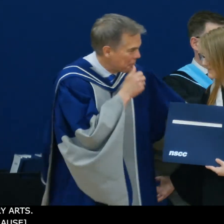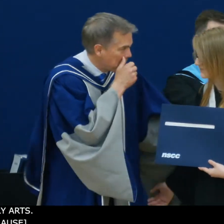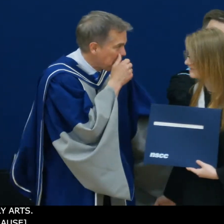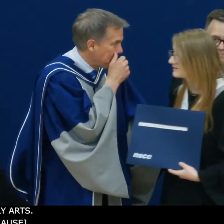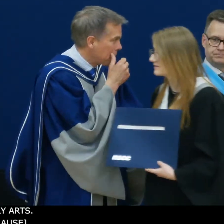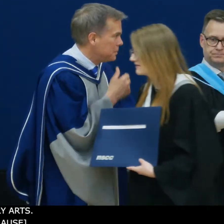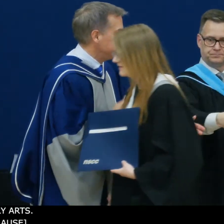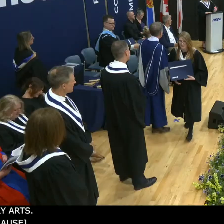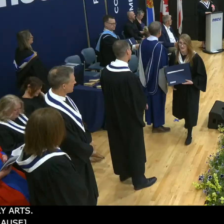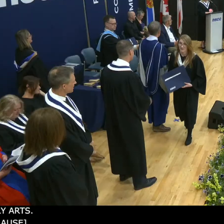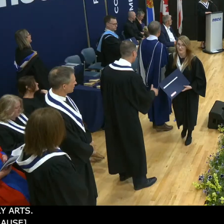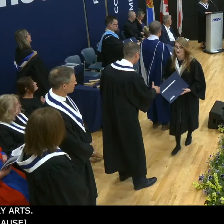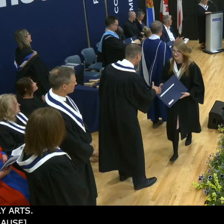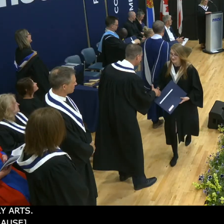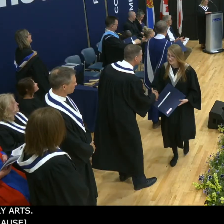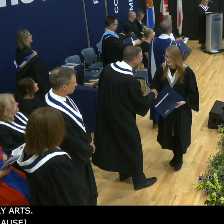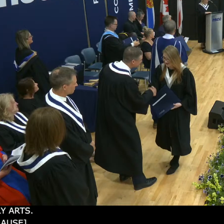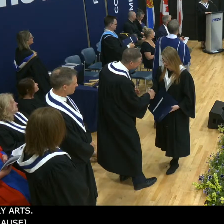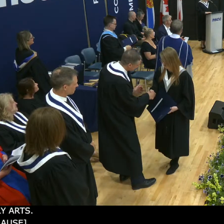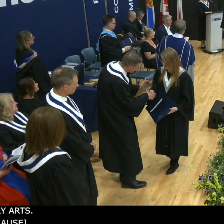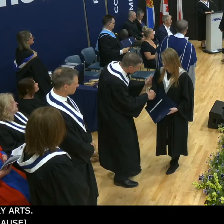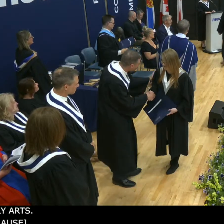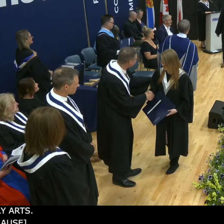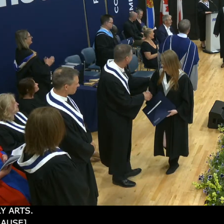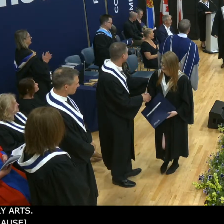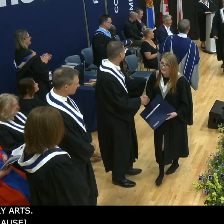Theodore Taylor.